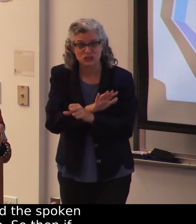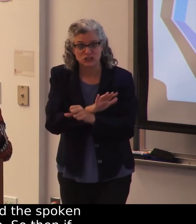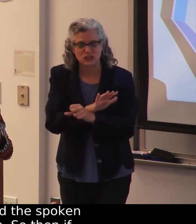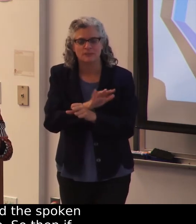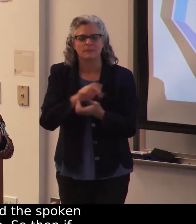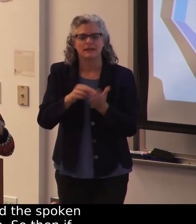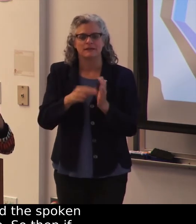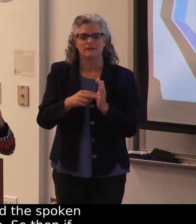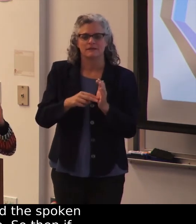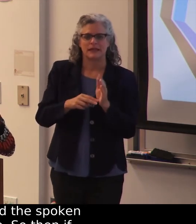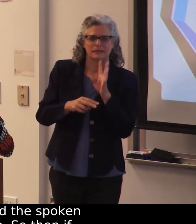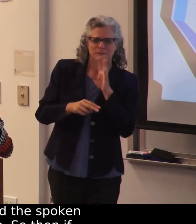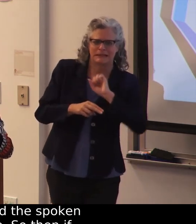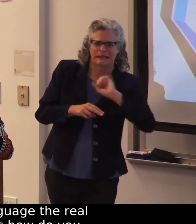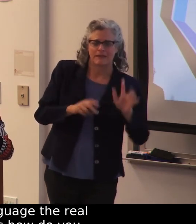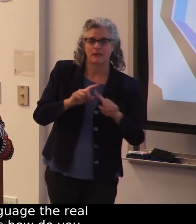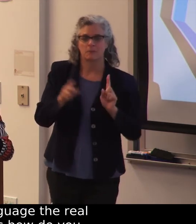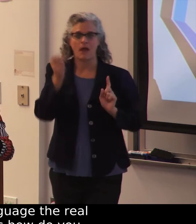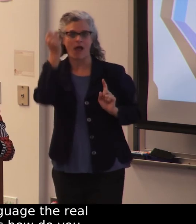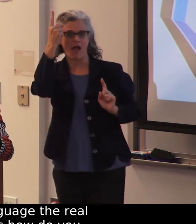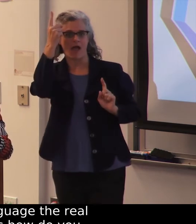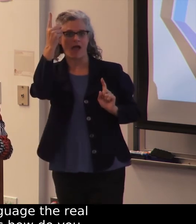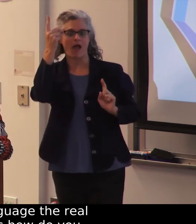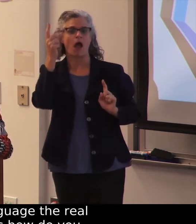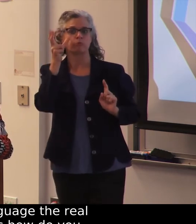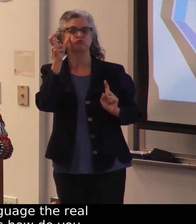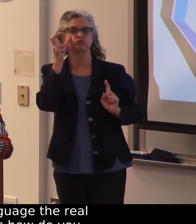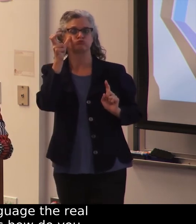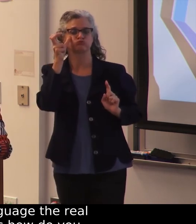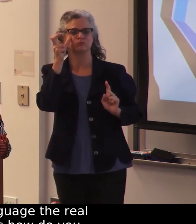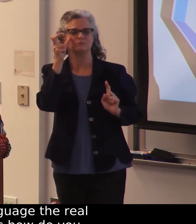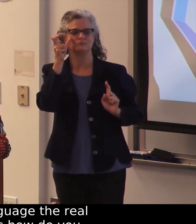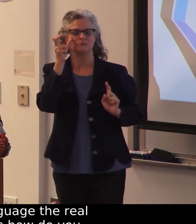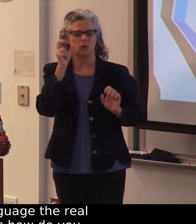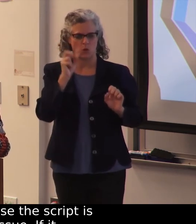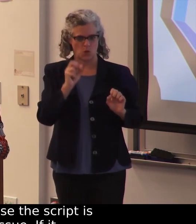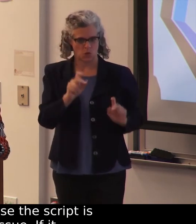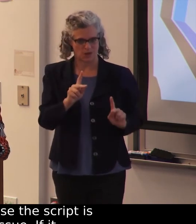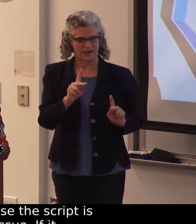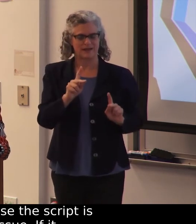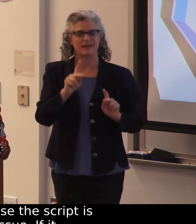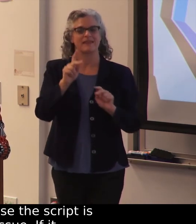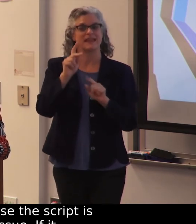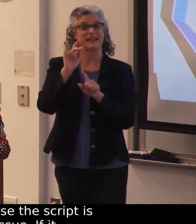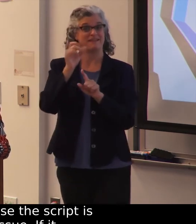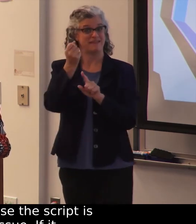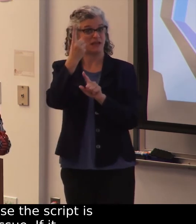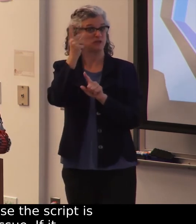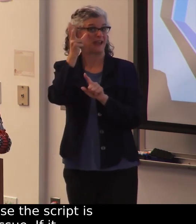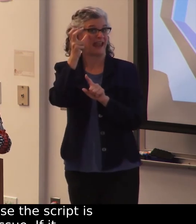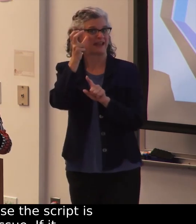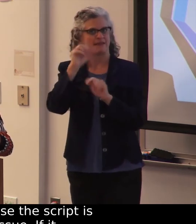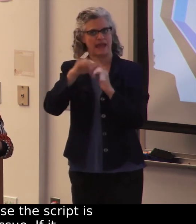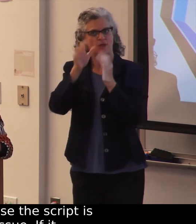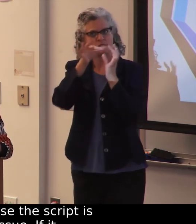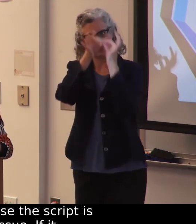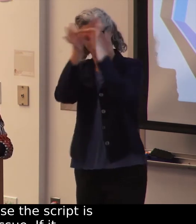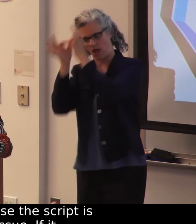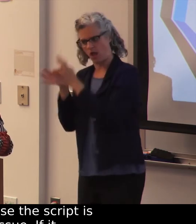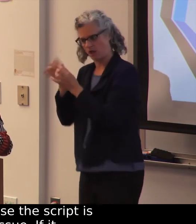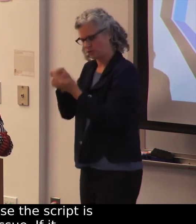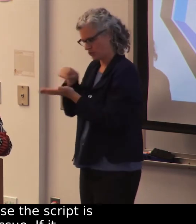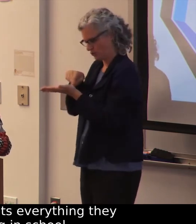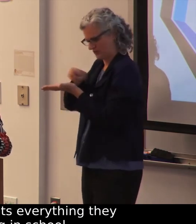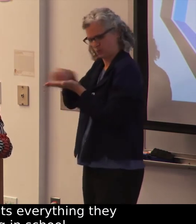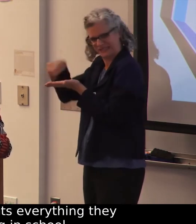spoken language. So then if they understand the spoken language, the real question is how do you introduce them to the script, right? Because the script is a big issue. If